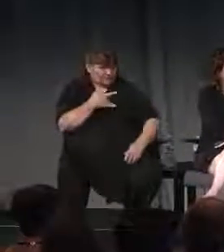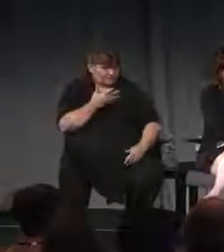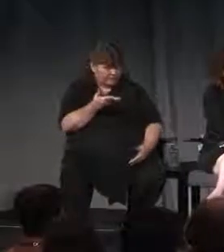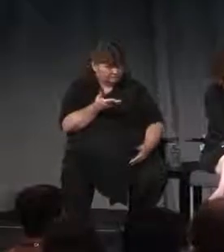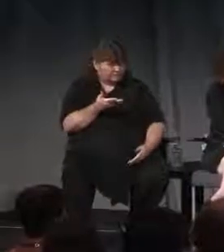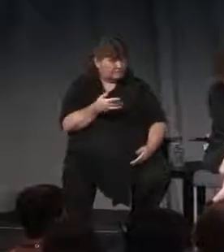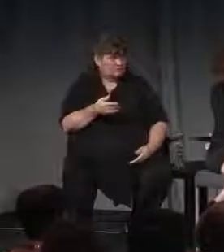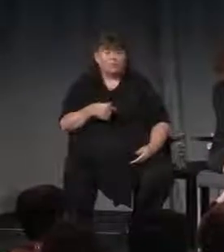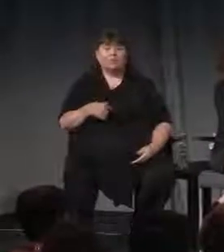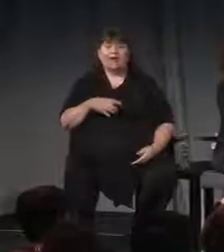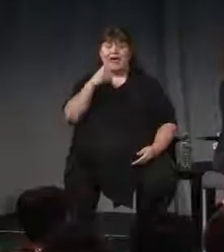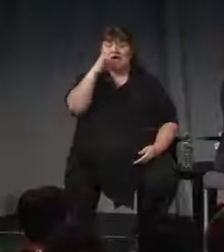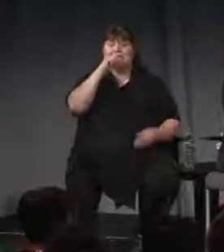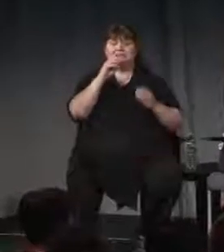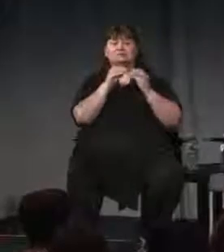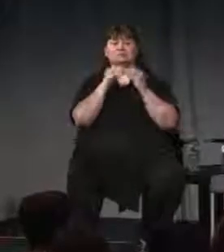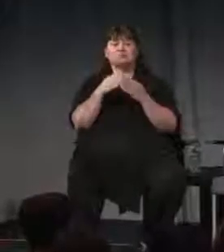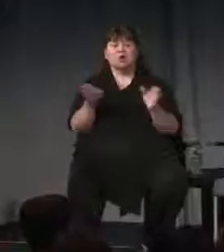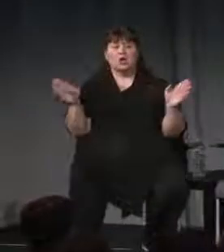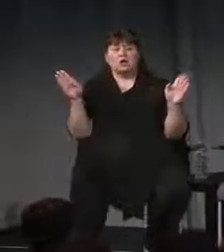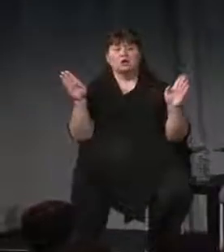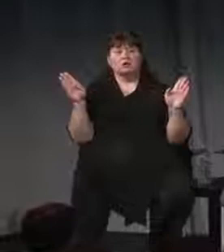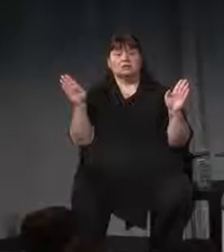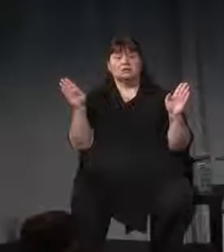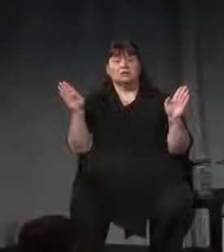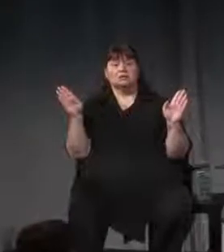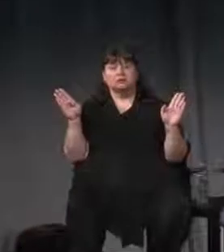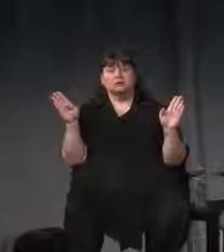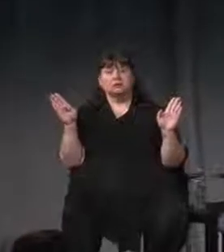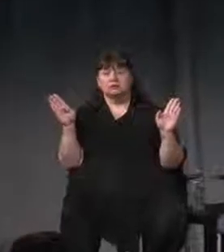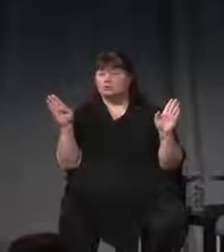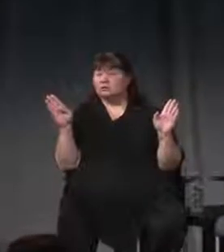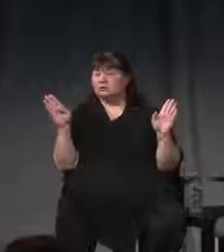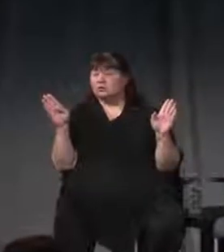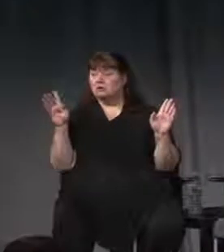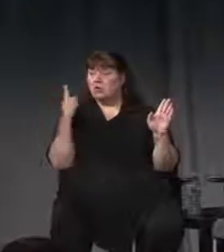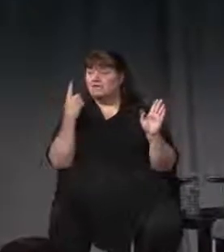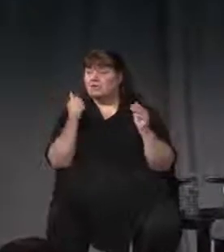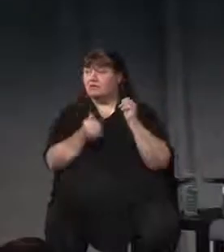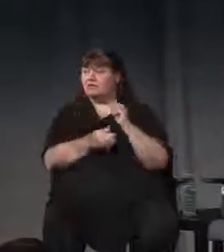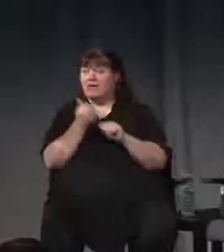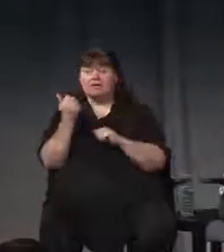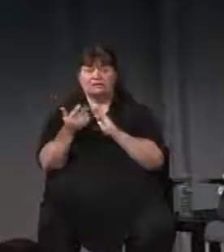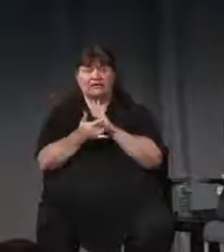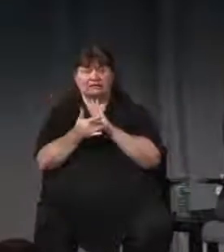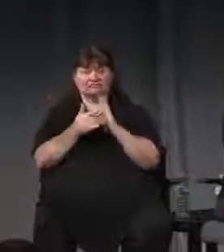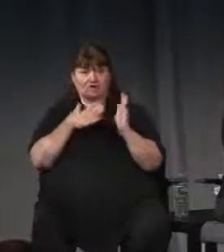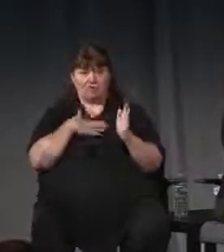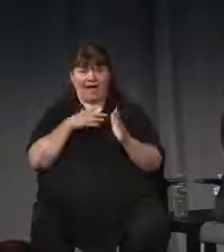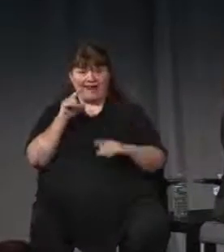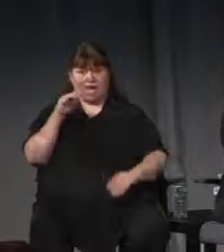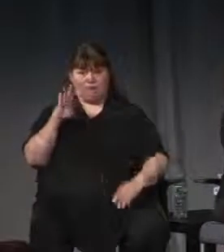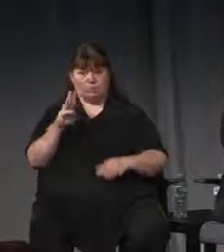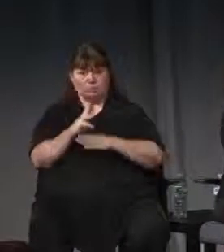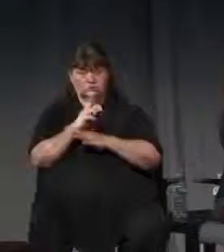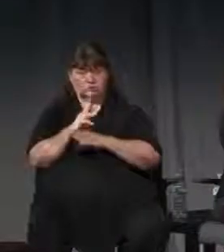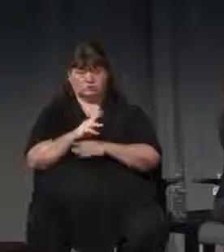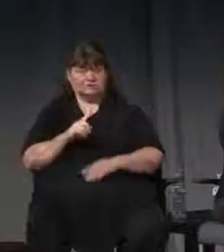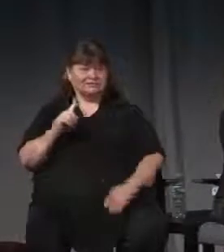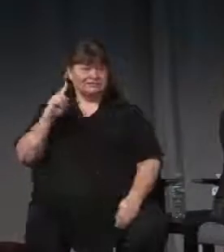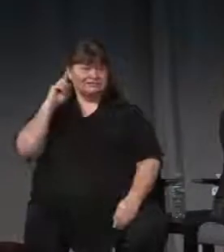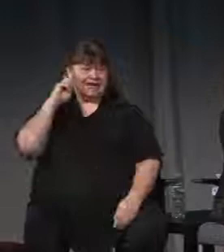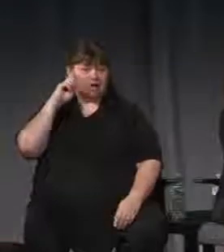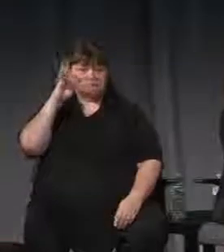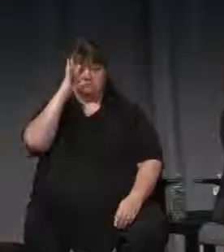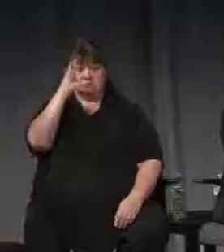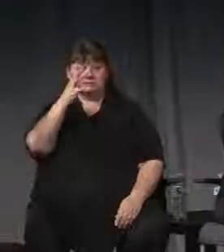so I guess more broadly, one of the main techniques that we use in my lab is actually sound